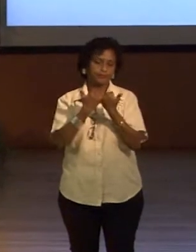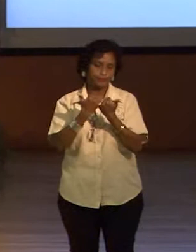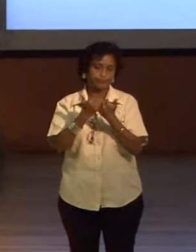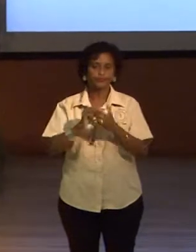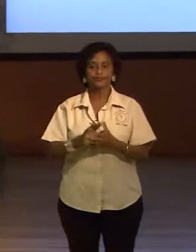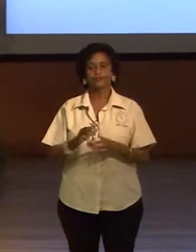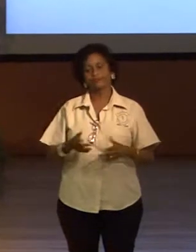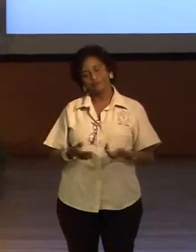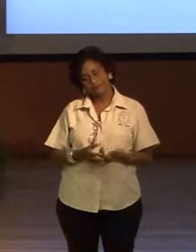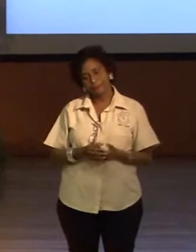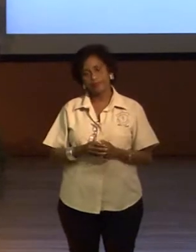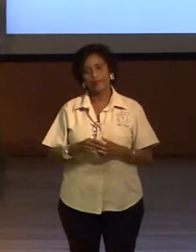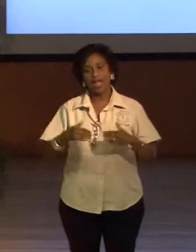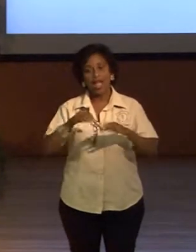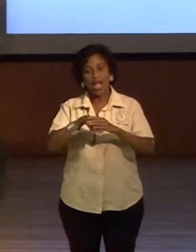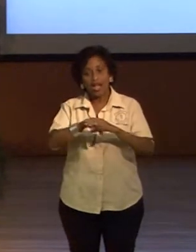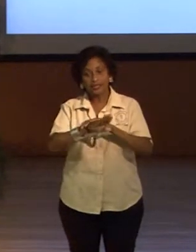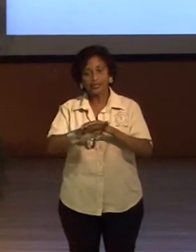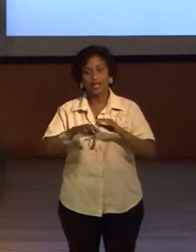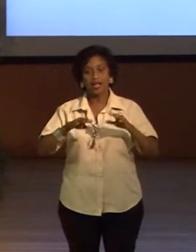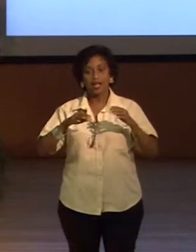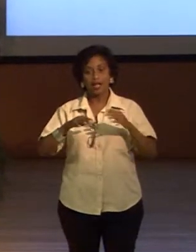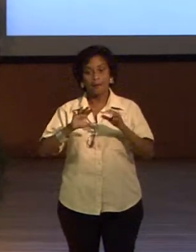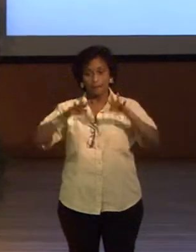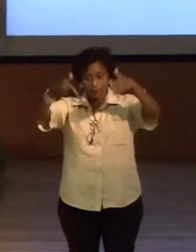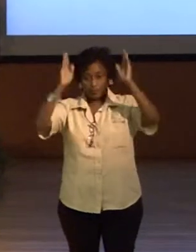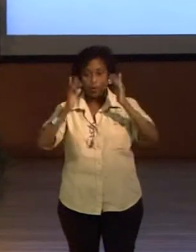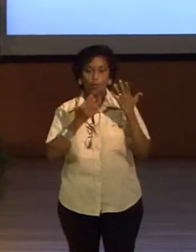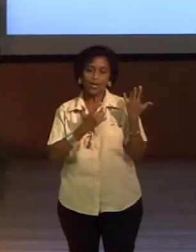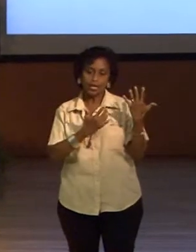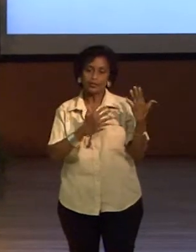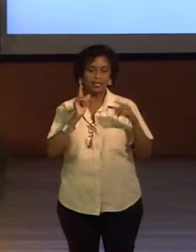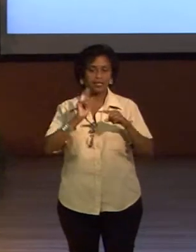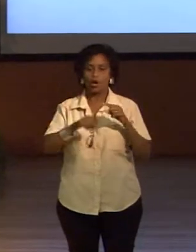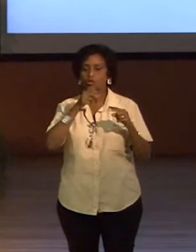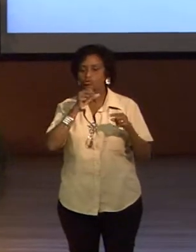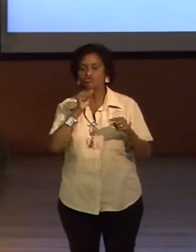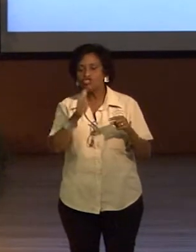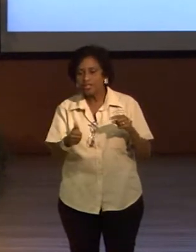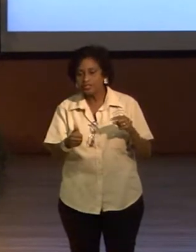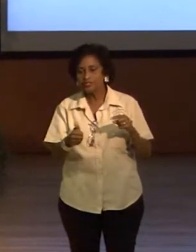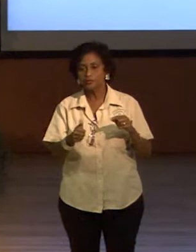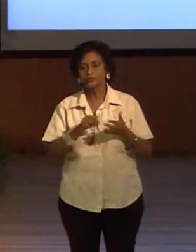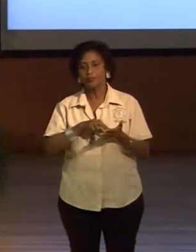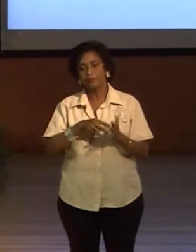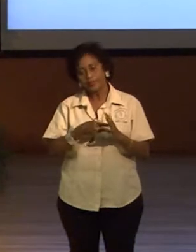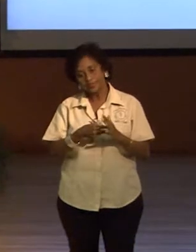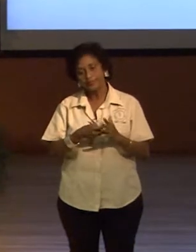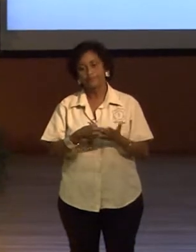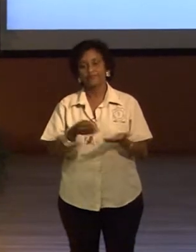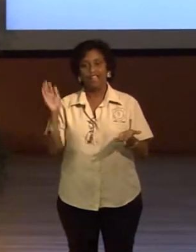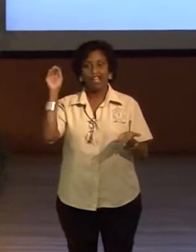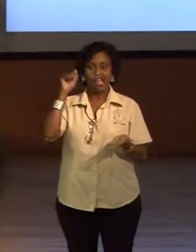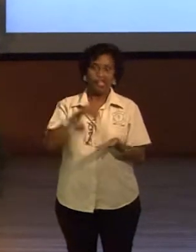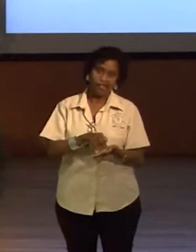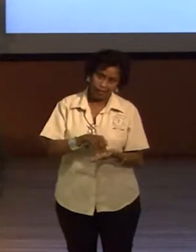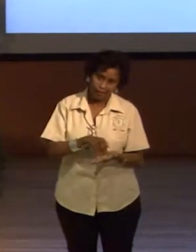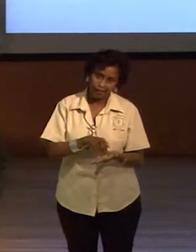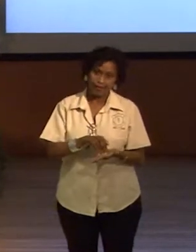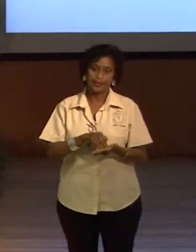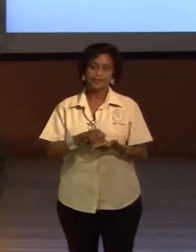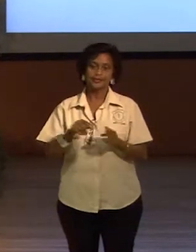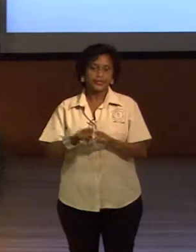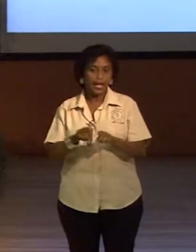building is illegal. And it underlines, again, this idea that